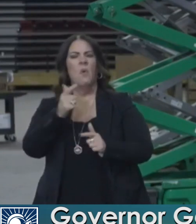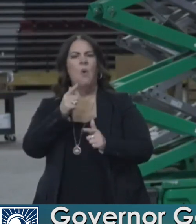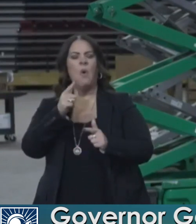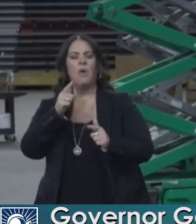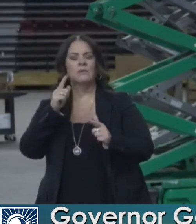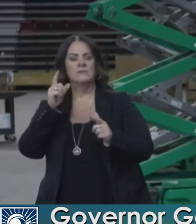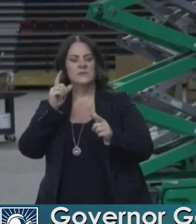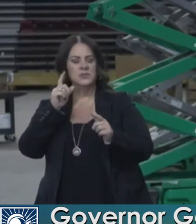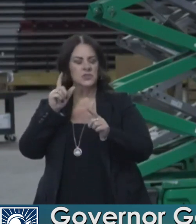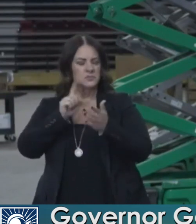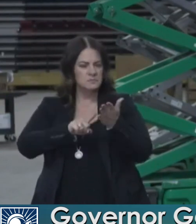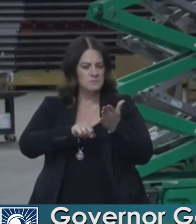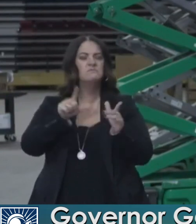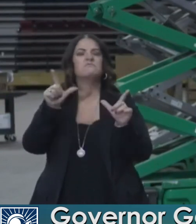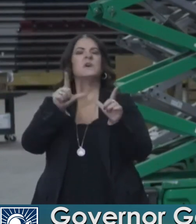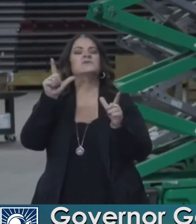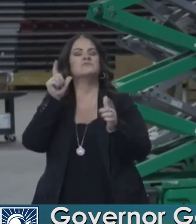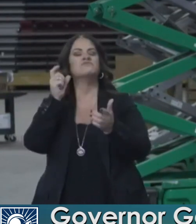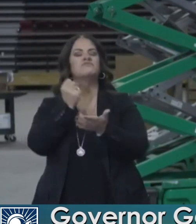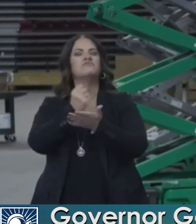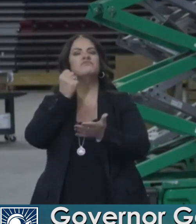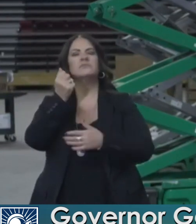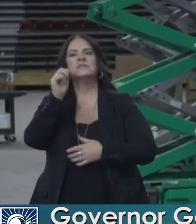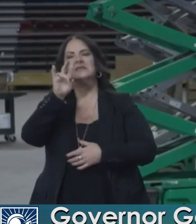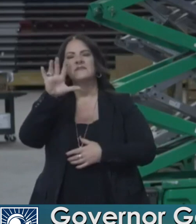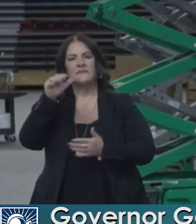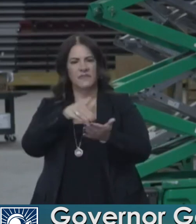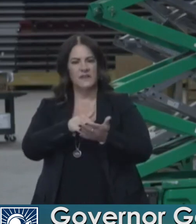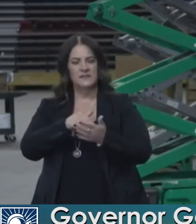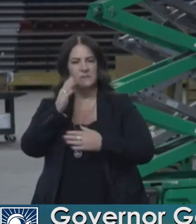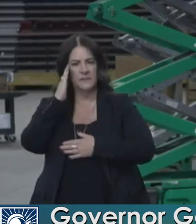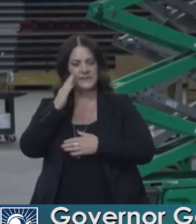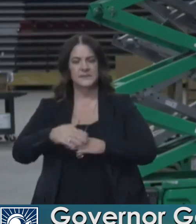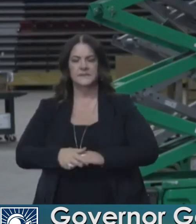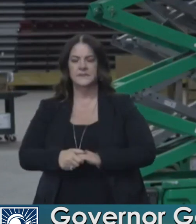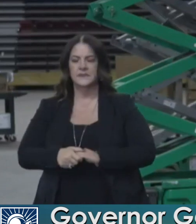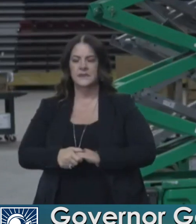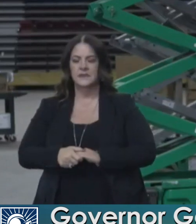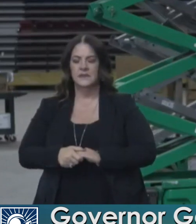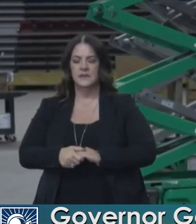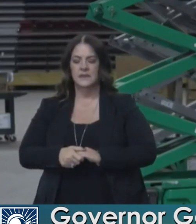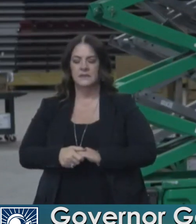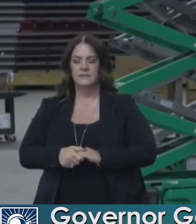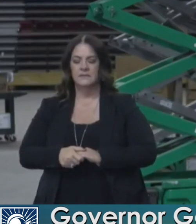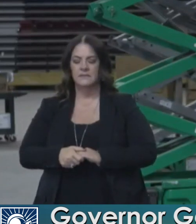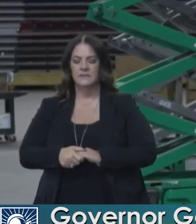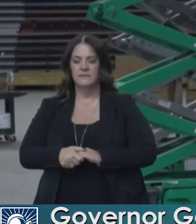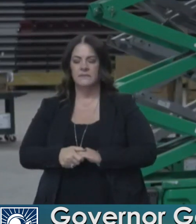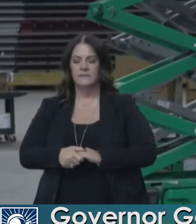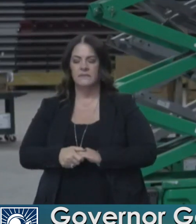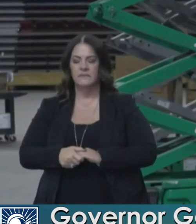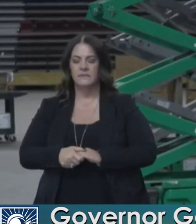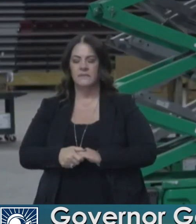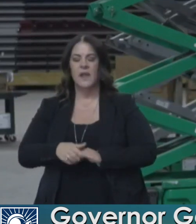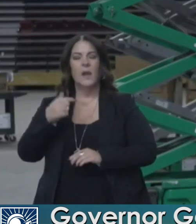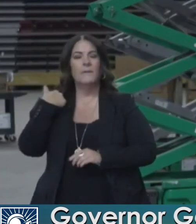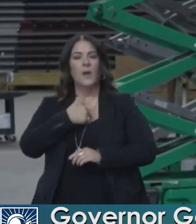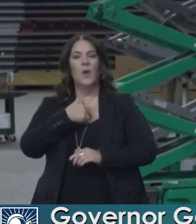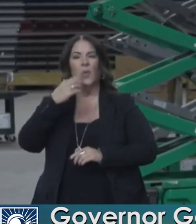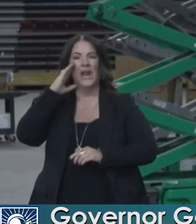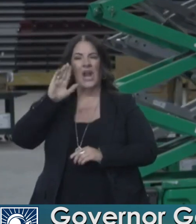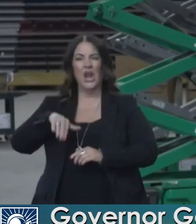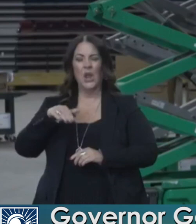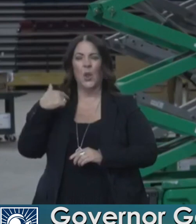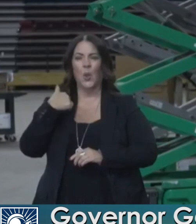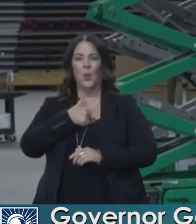have asked the hospital system itself to create capacity to surge by roughly 40%,